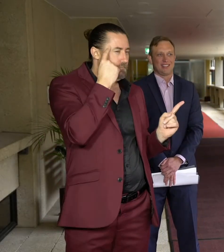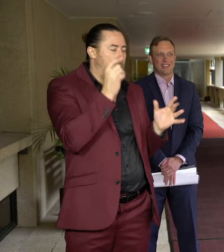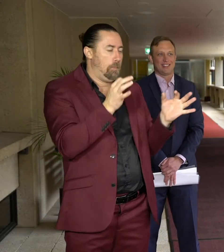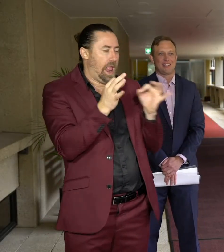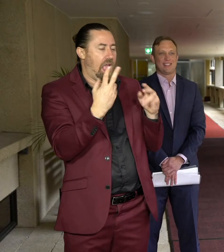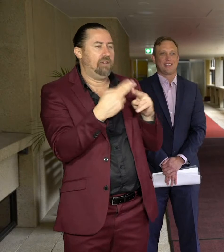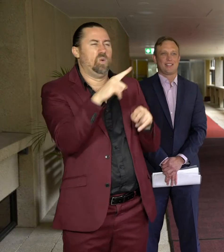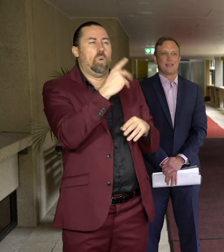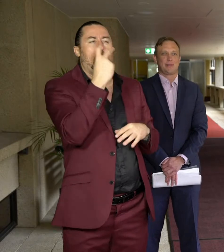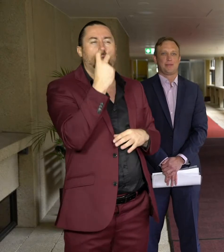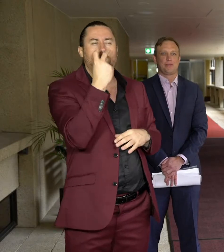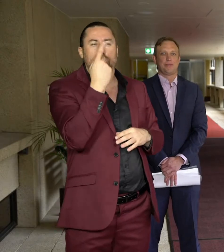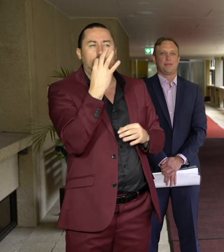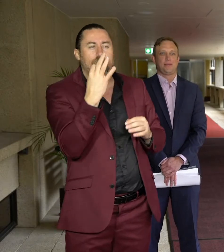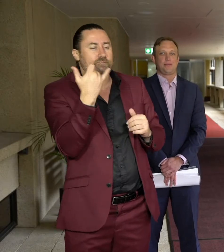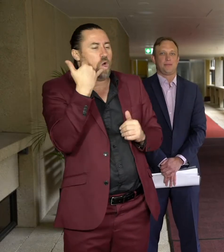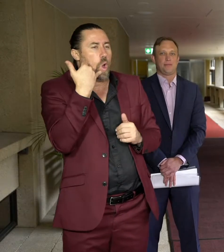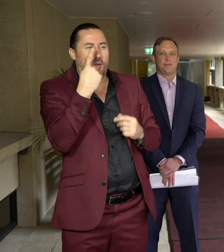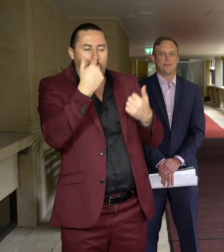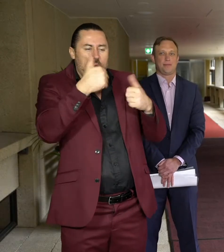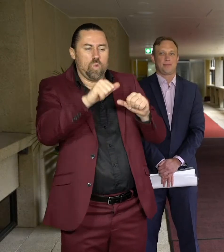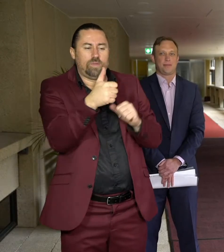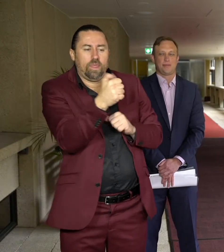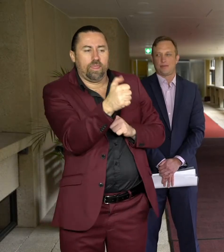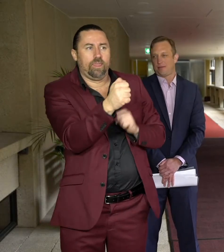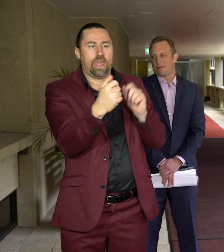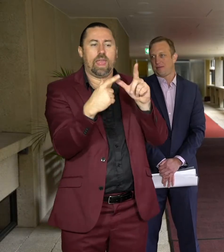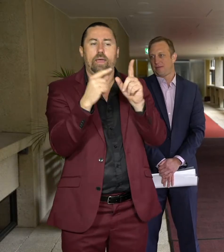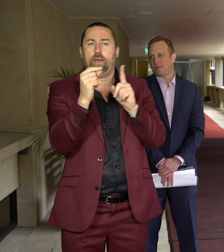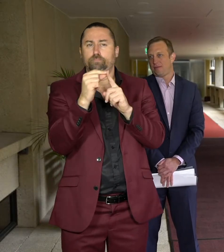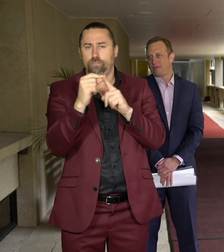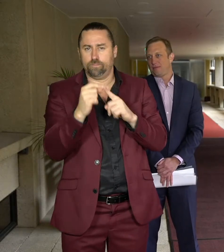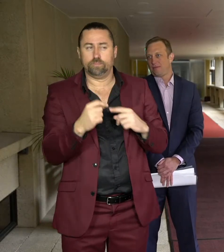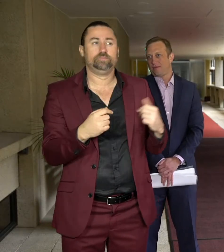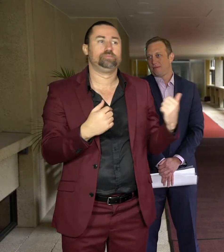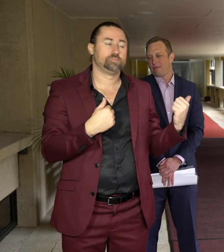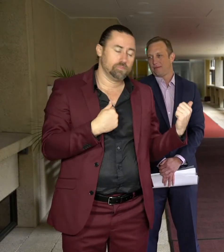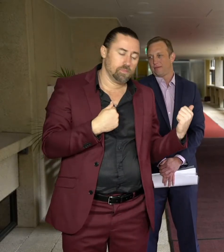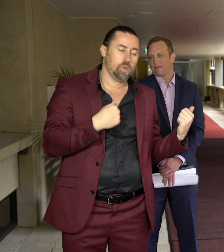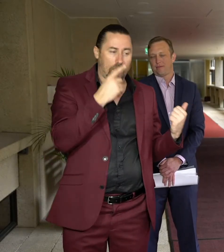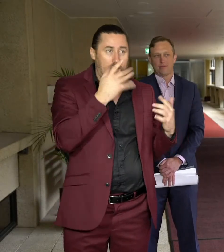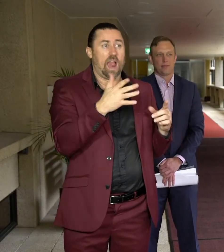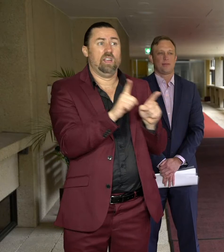We will allow where it is absolutely necessary, the